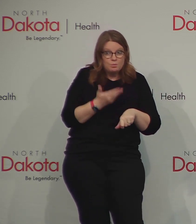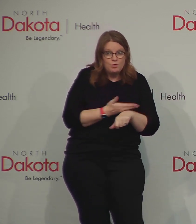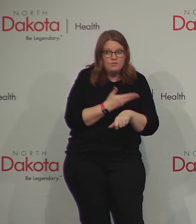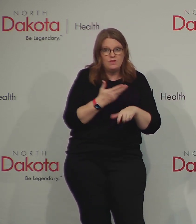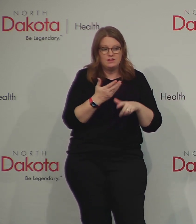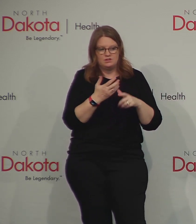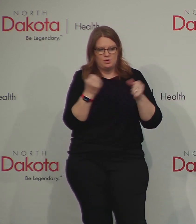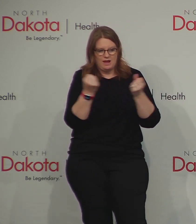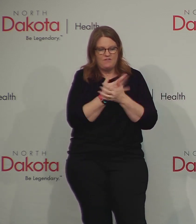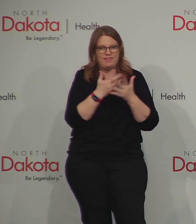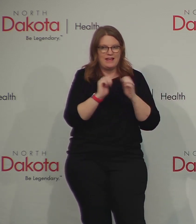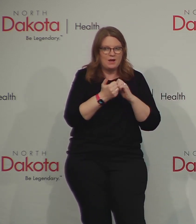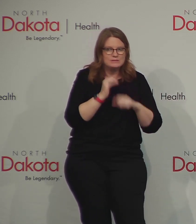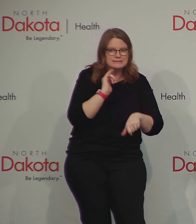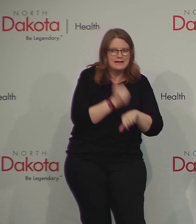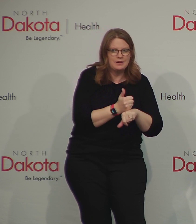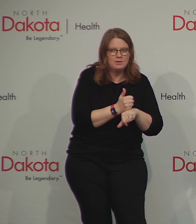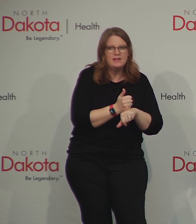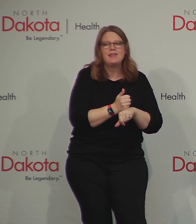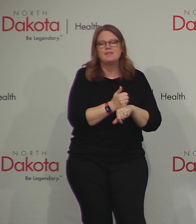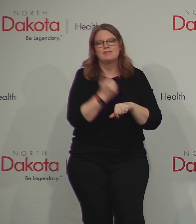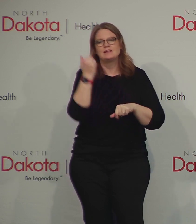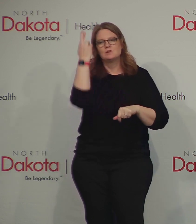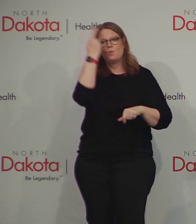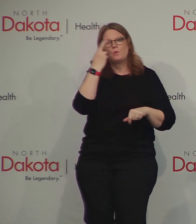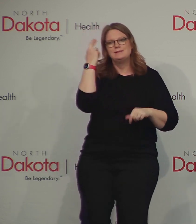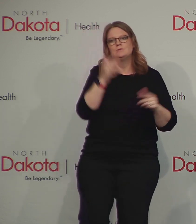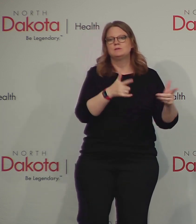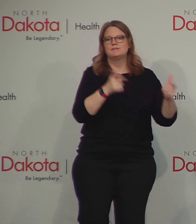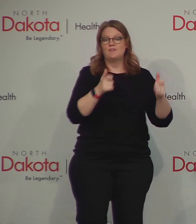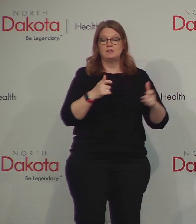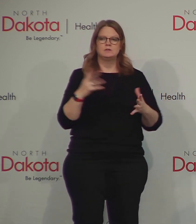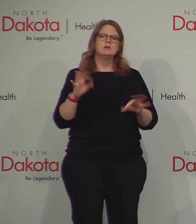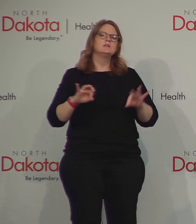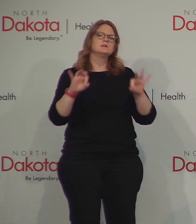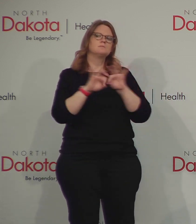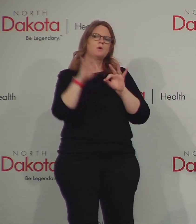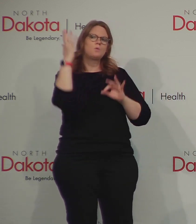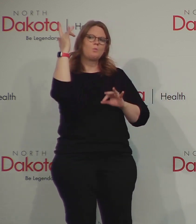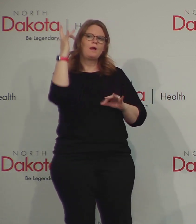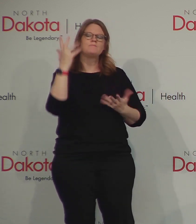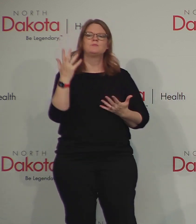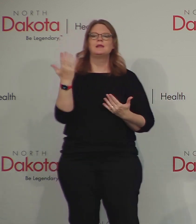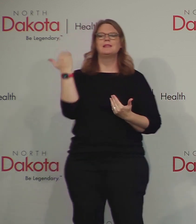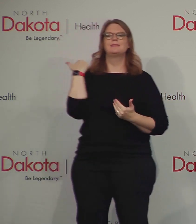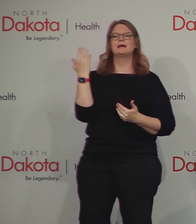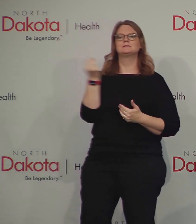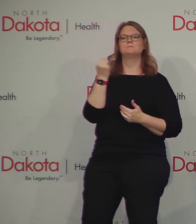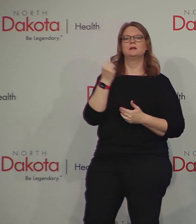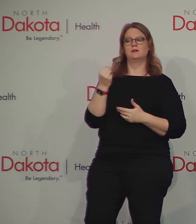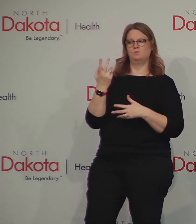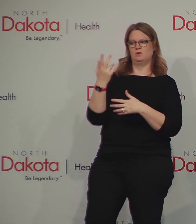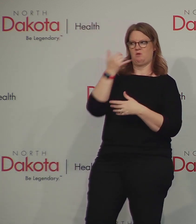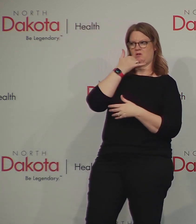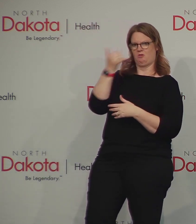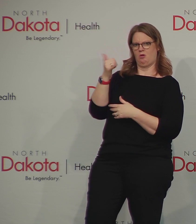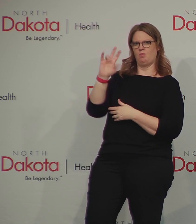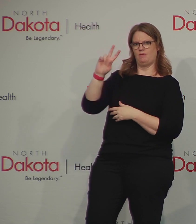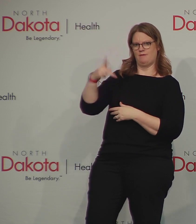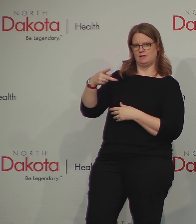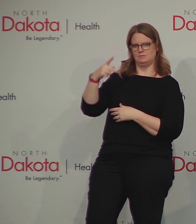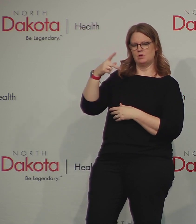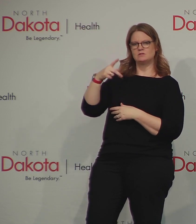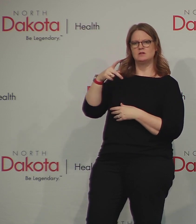logistics is where the time shortage has come from. Why is this important? When we were on a call on Monday with the Vice President